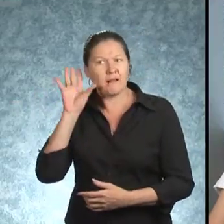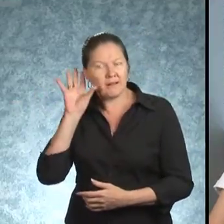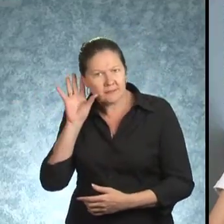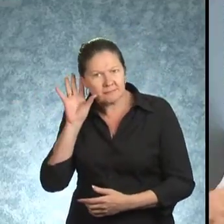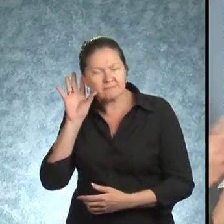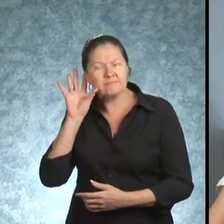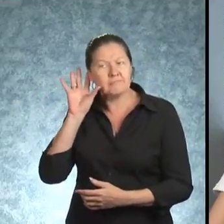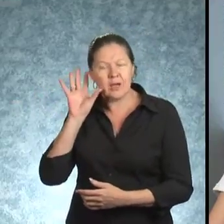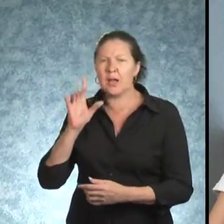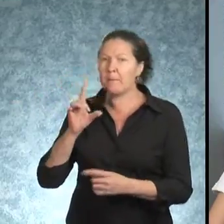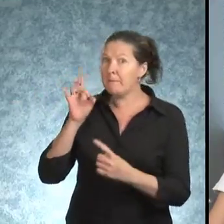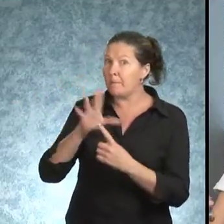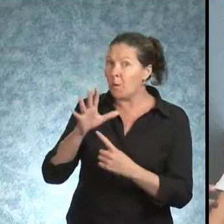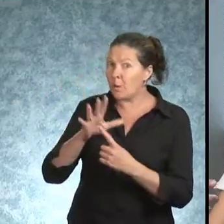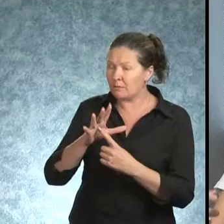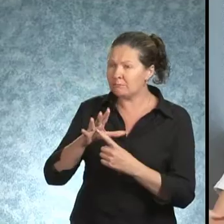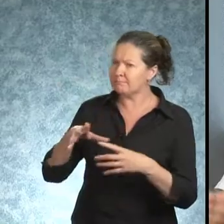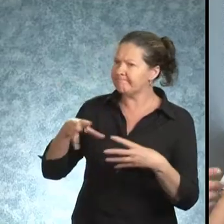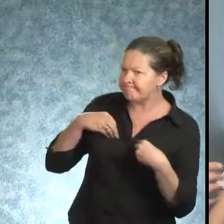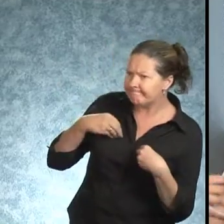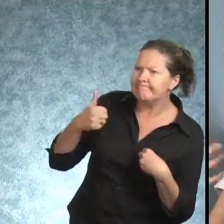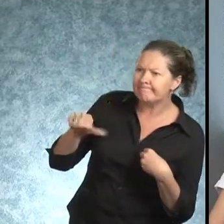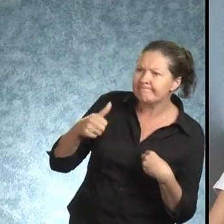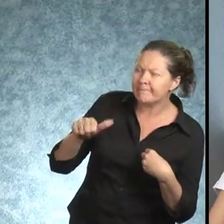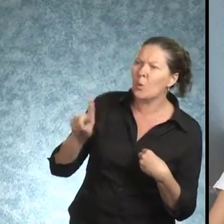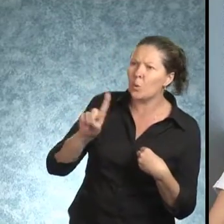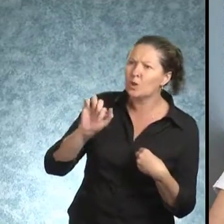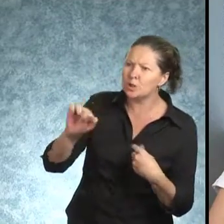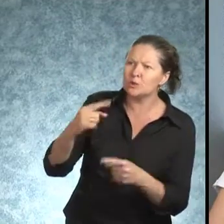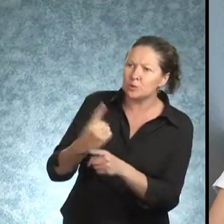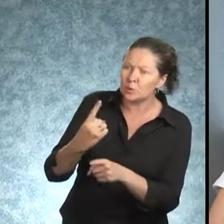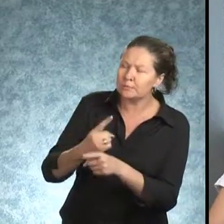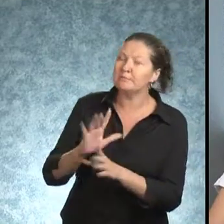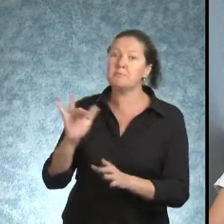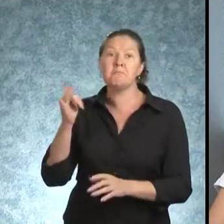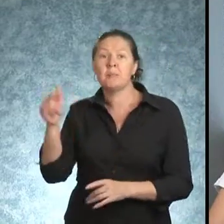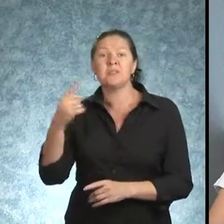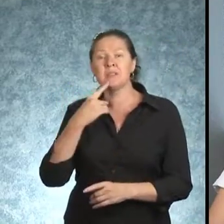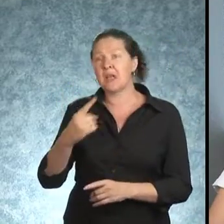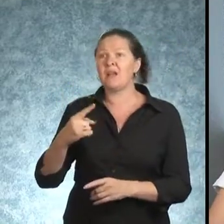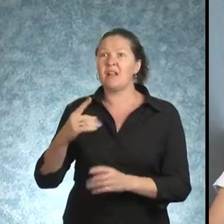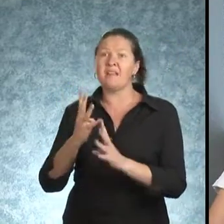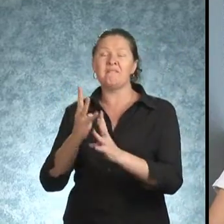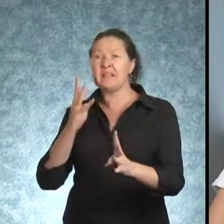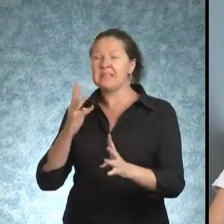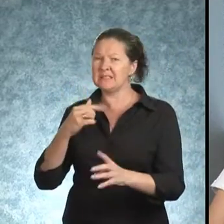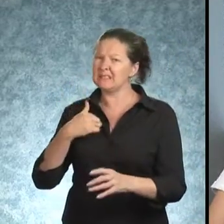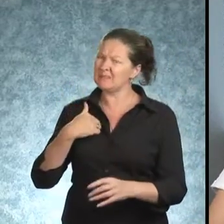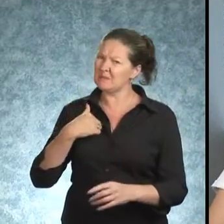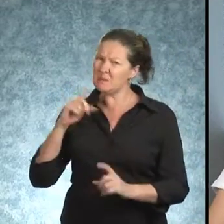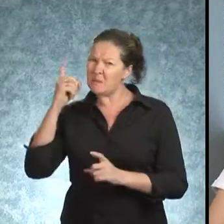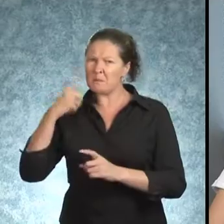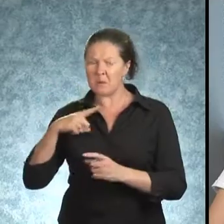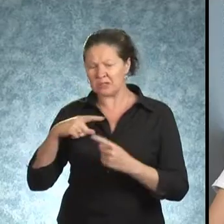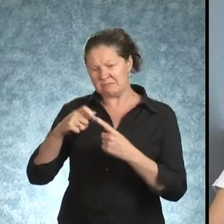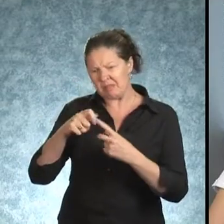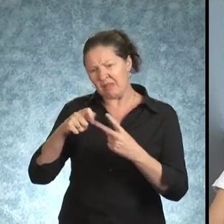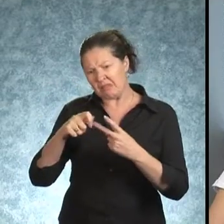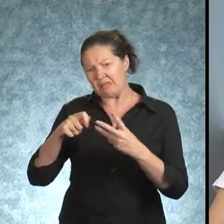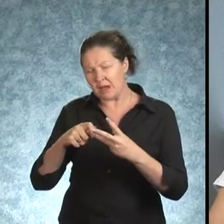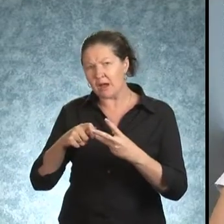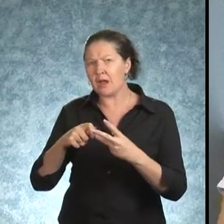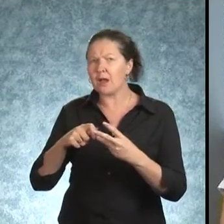important to acknowledge what the other person's saying to you. So if your neighbour is saying, the fence is bothering me because of A, B and C, then